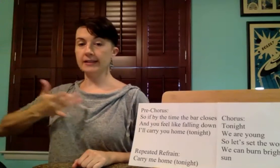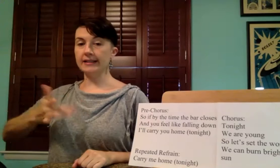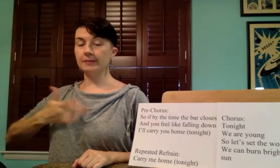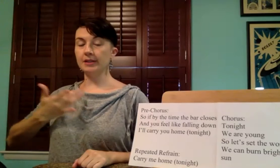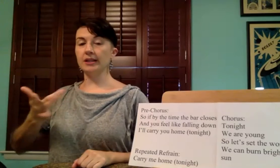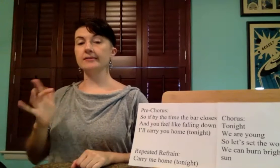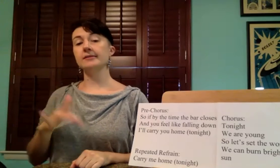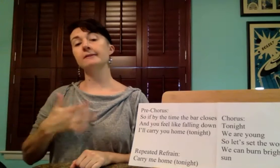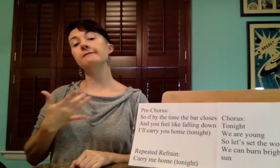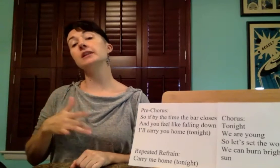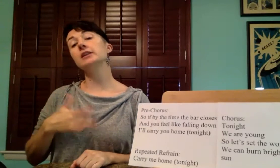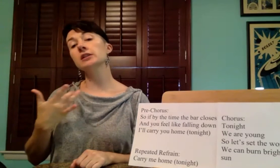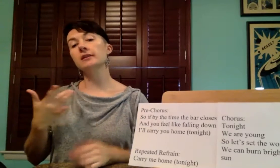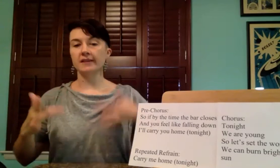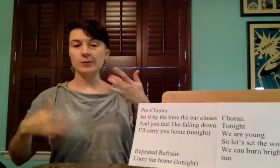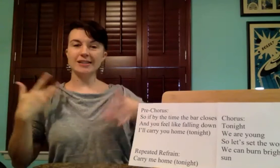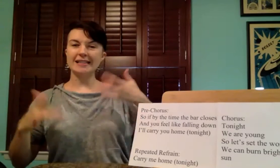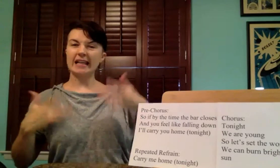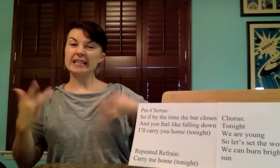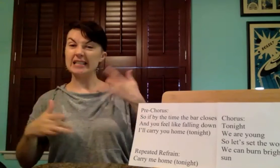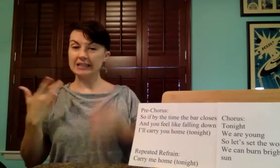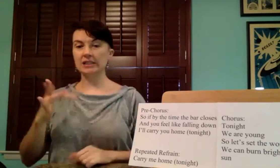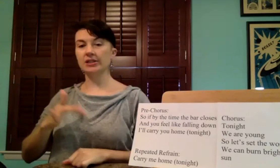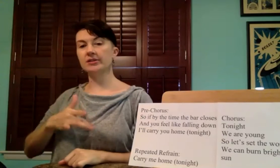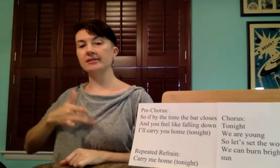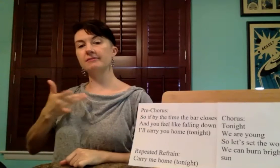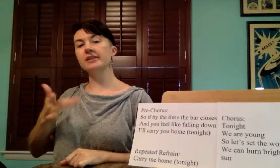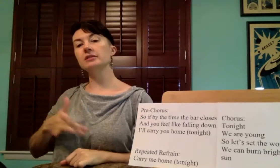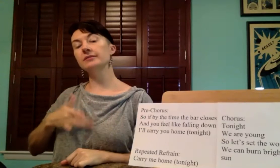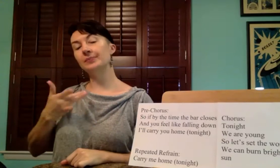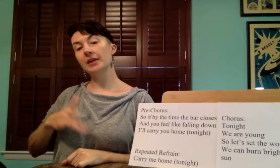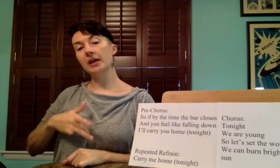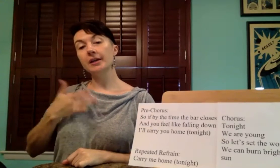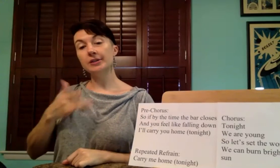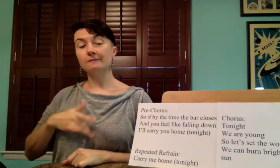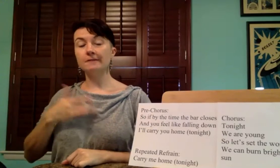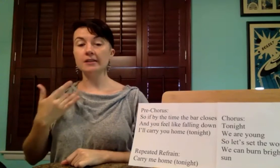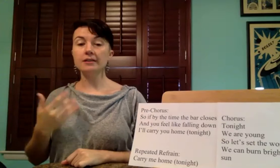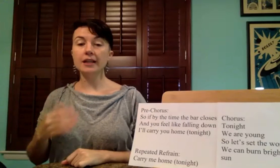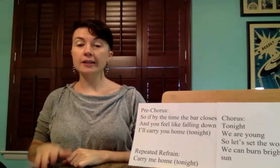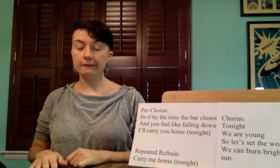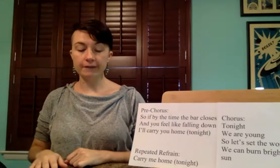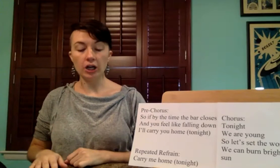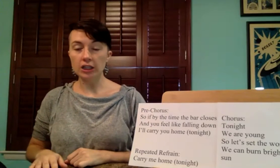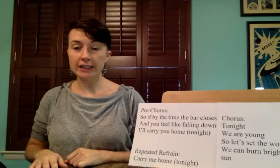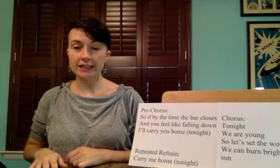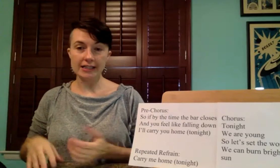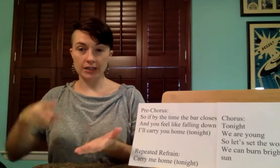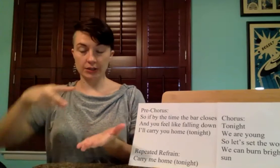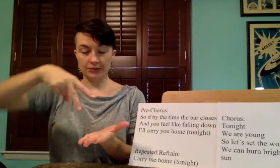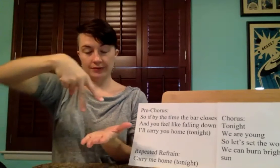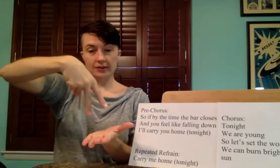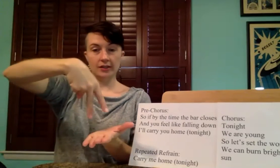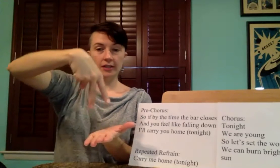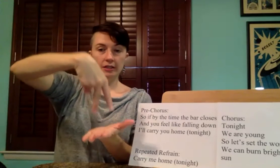slides up the chest, feel, this was excited, here's just feel. And you feel like falling down,